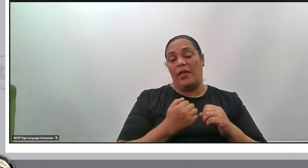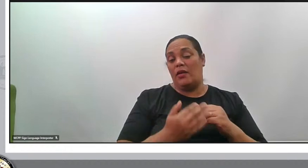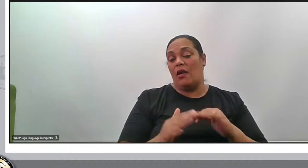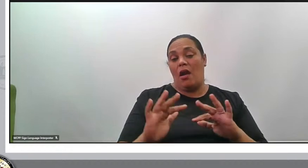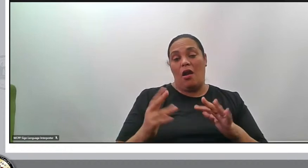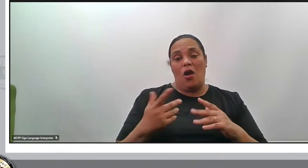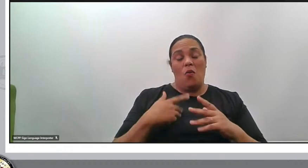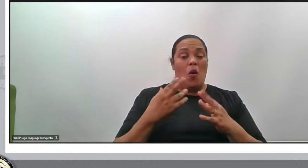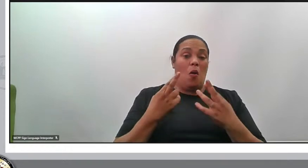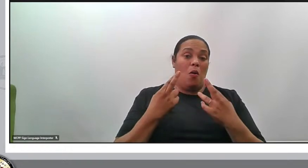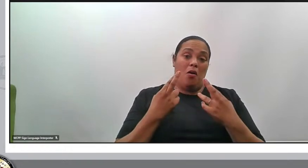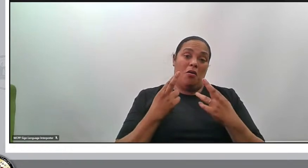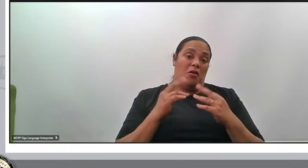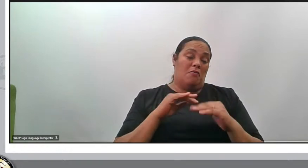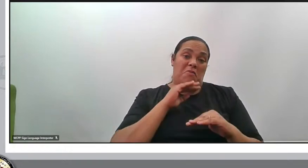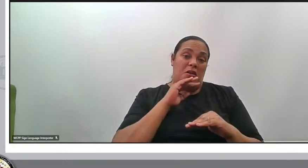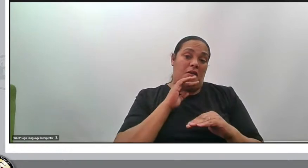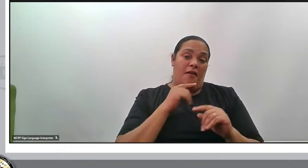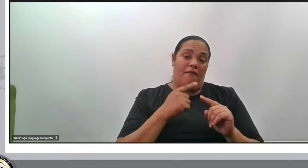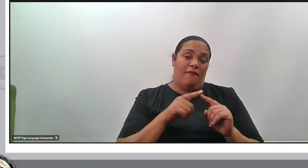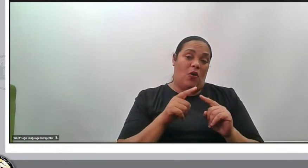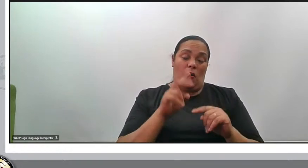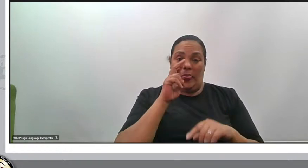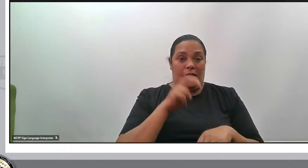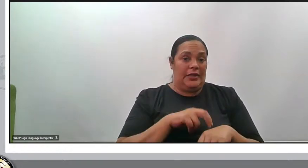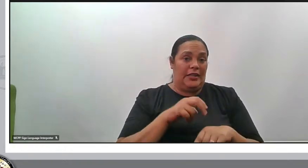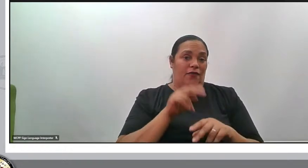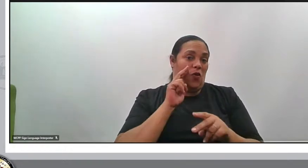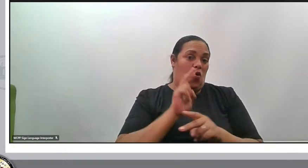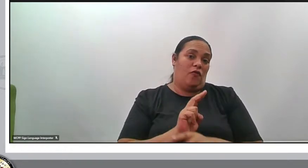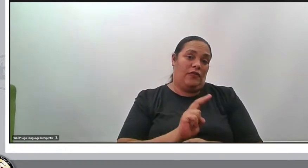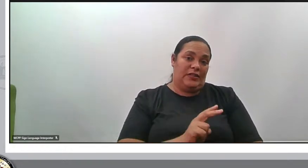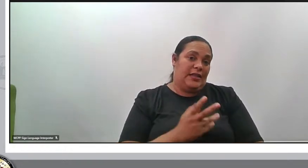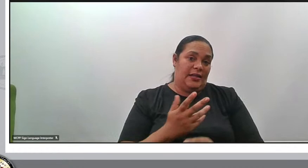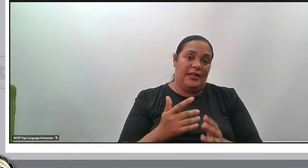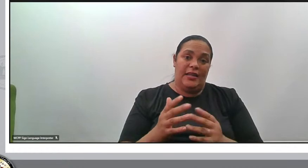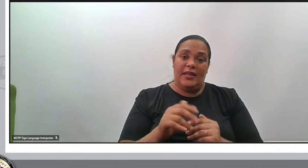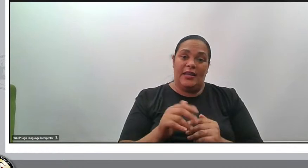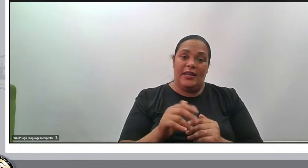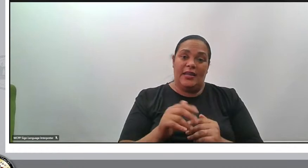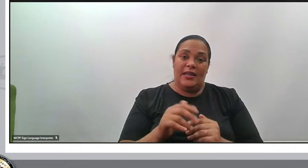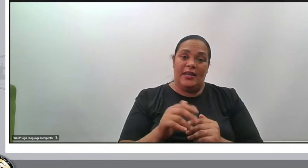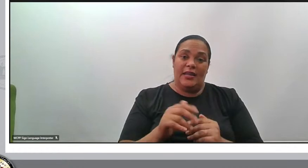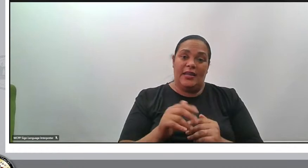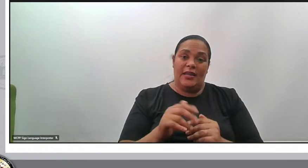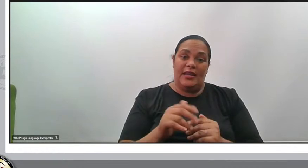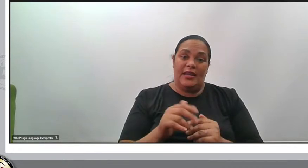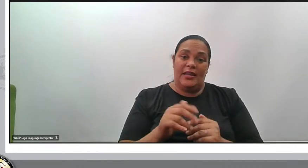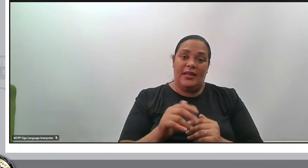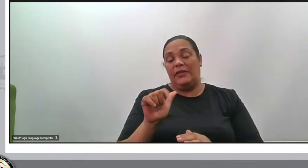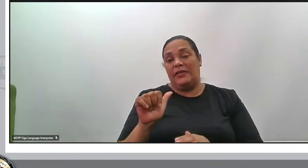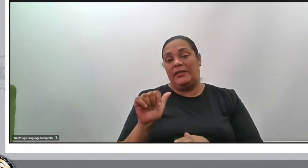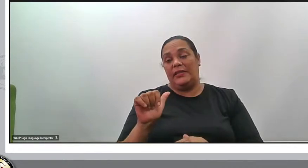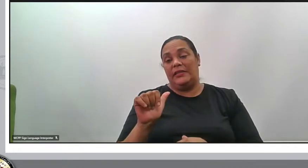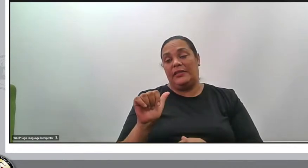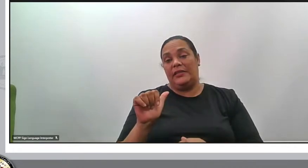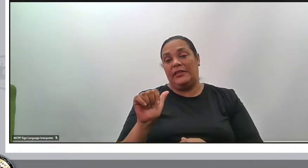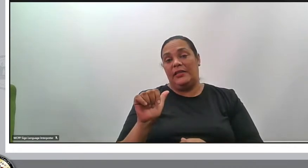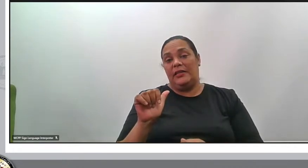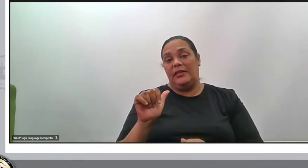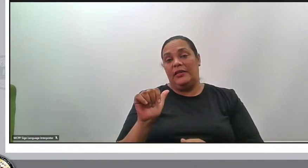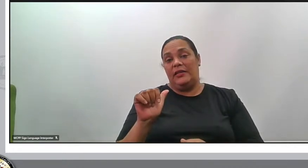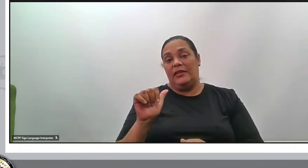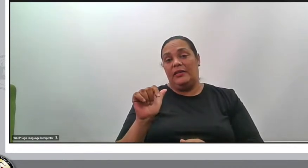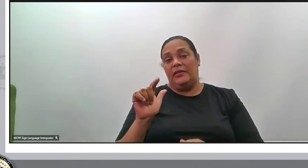is adequate for the needs for oversight. Any other questions on page 76 and